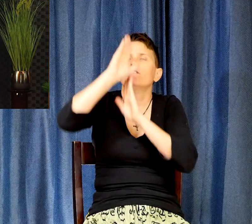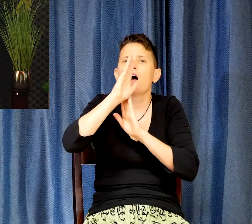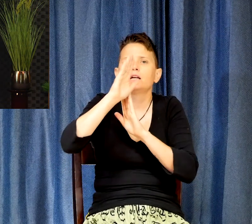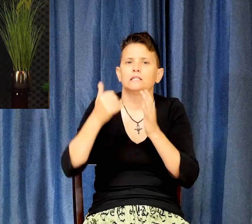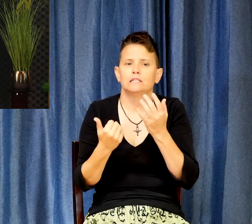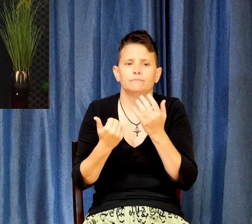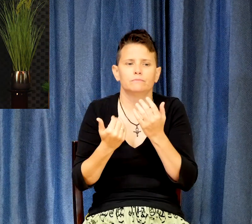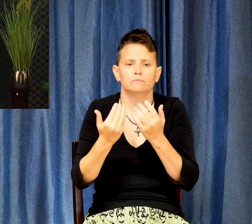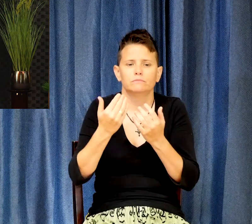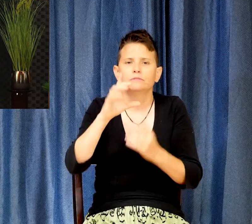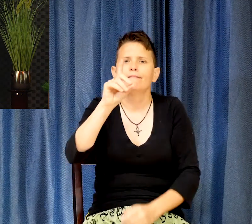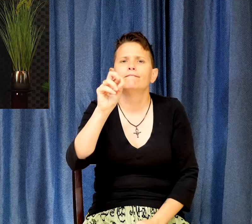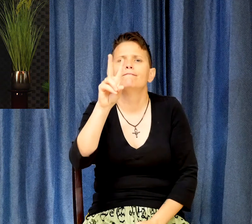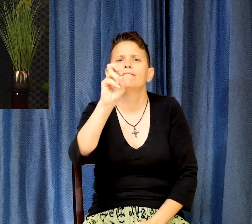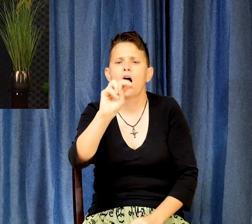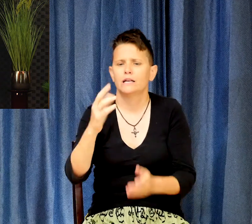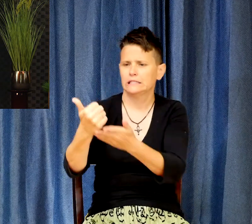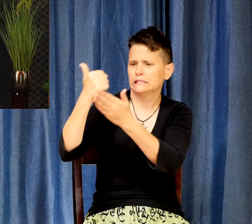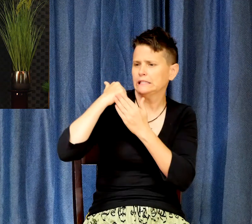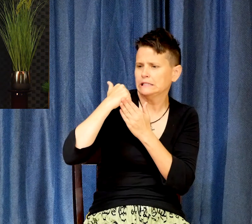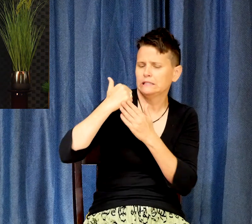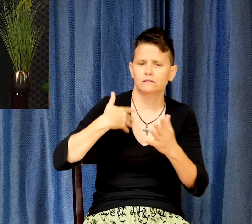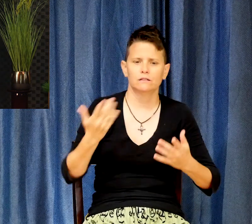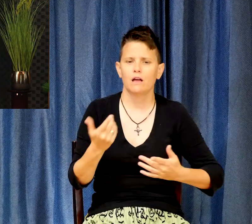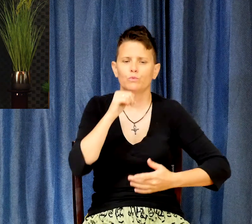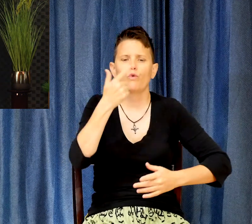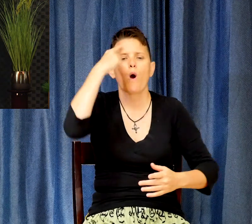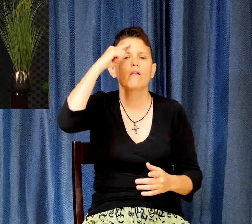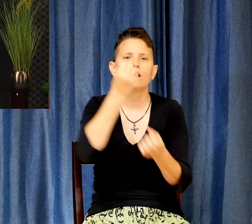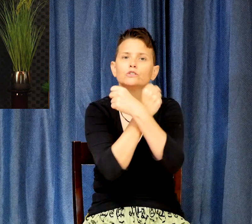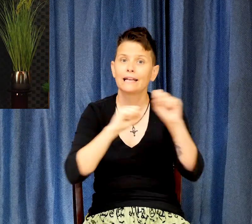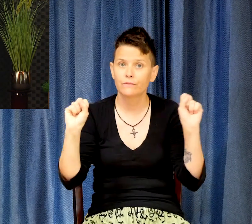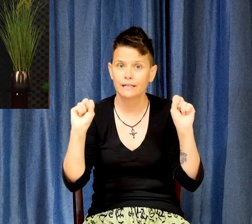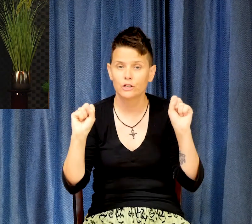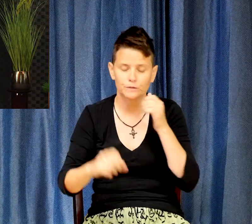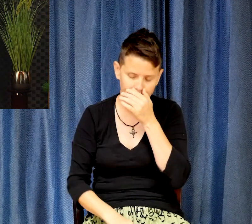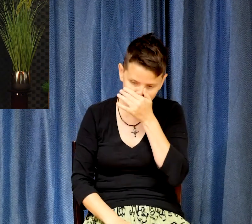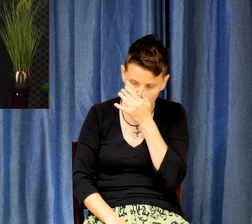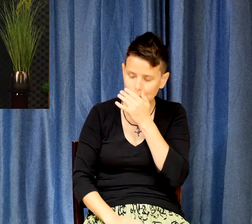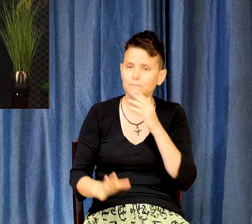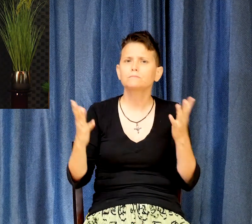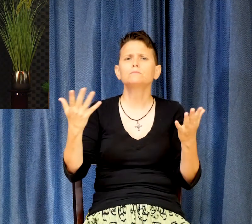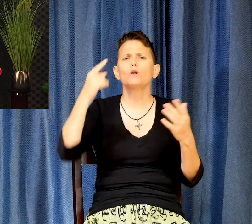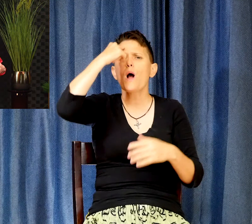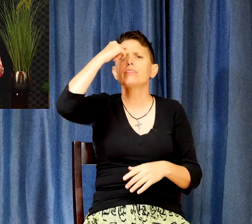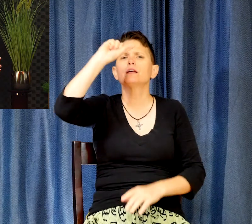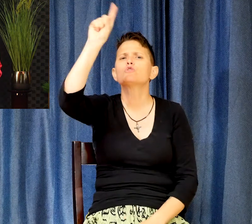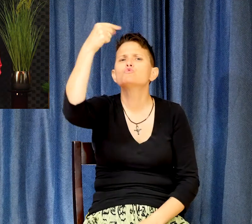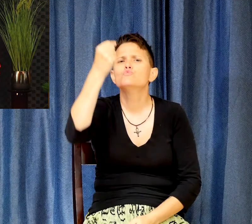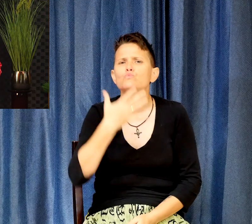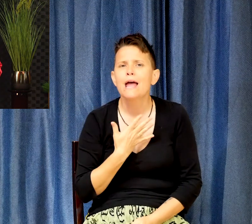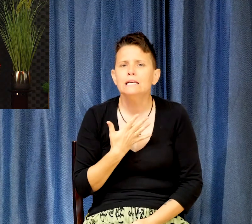to humans for their regeneration or sanctification. I tend to think of grace in